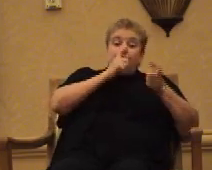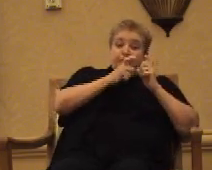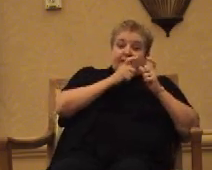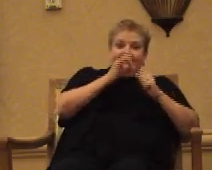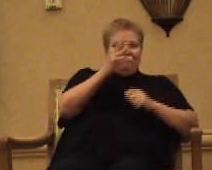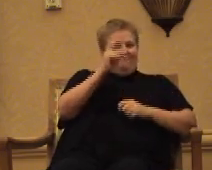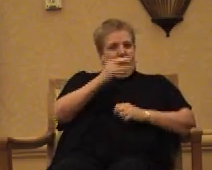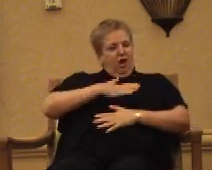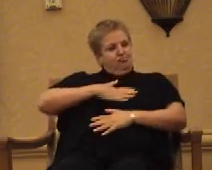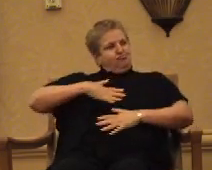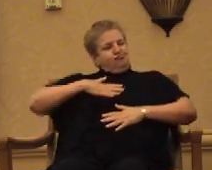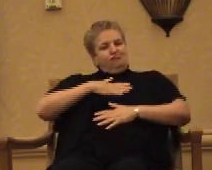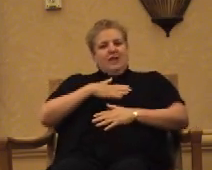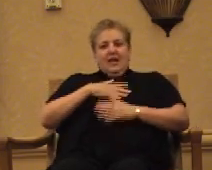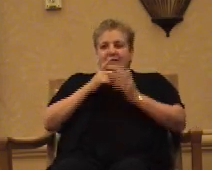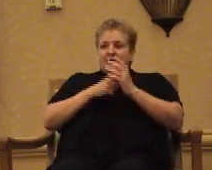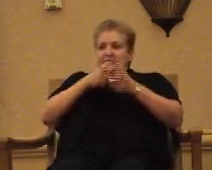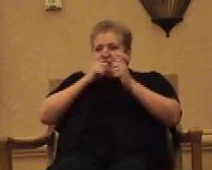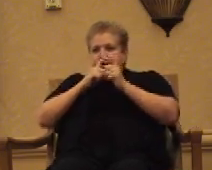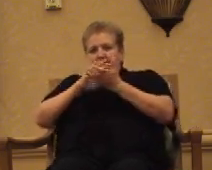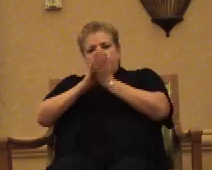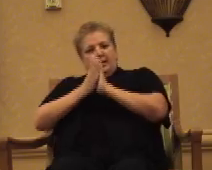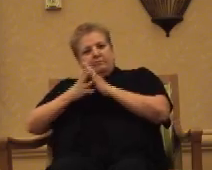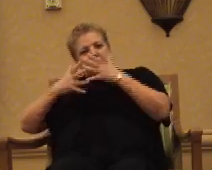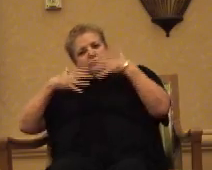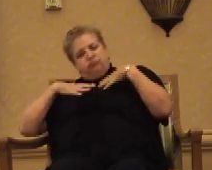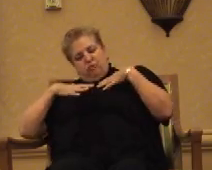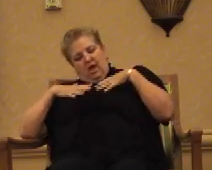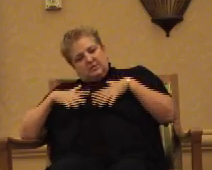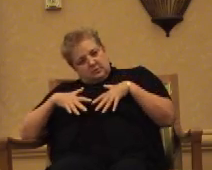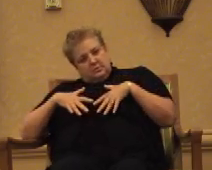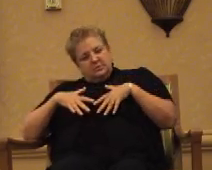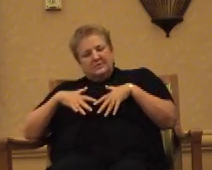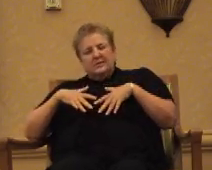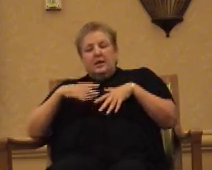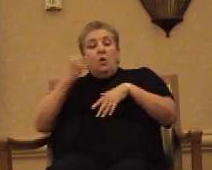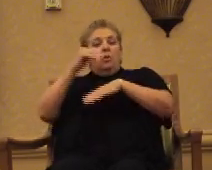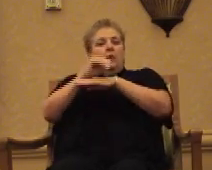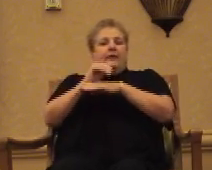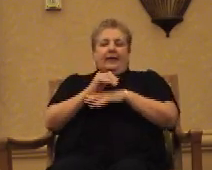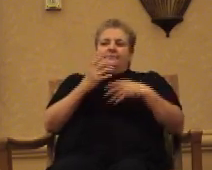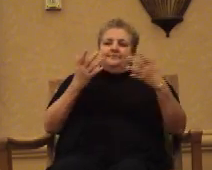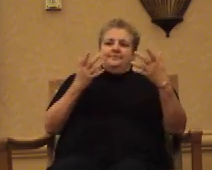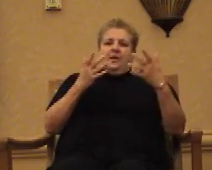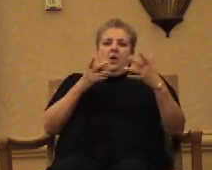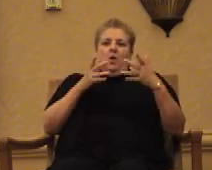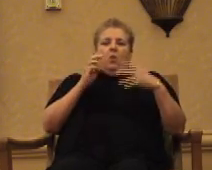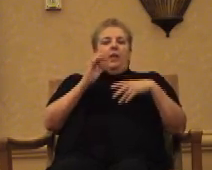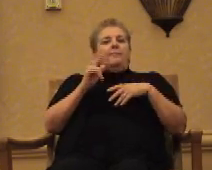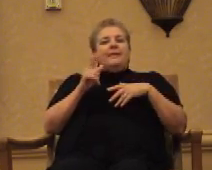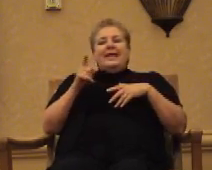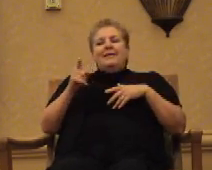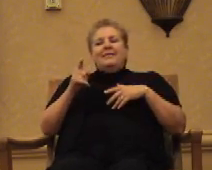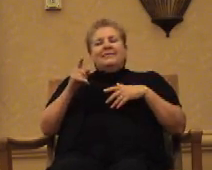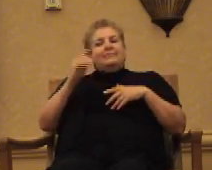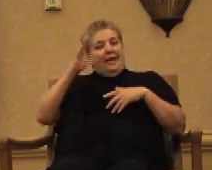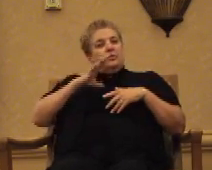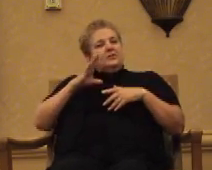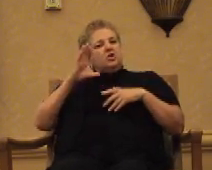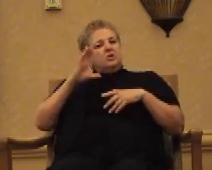really depressing. And then one night this man said to me, he was looking at a new business to buy, and he said, hey, I'm going to bring this